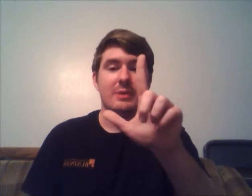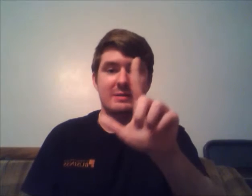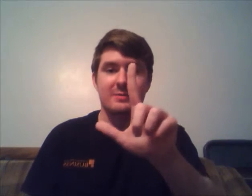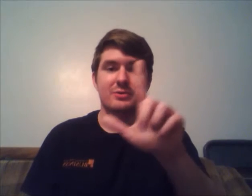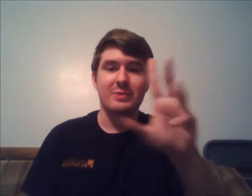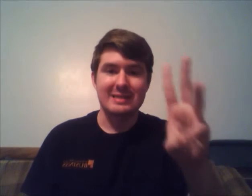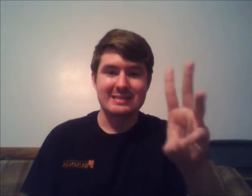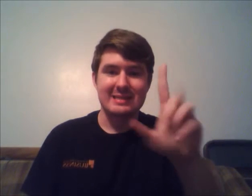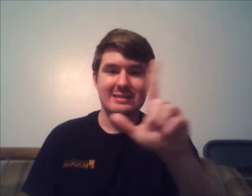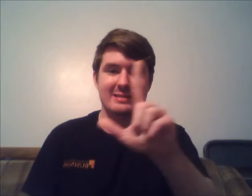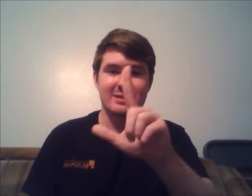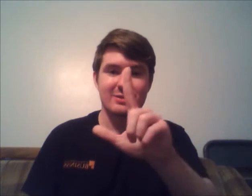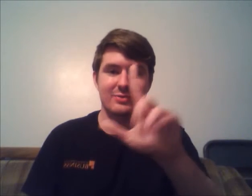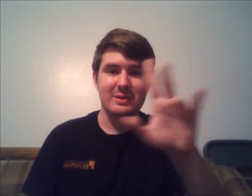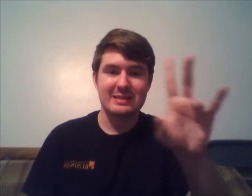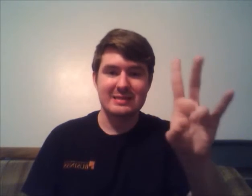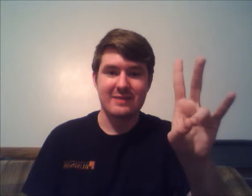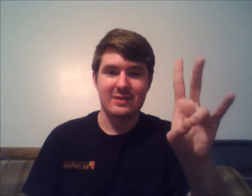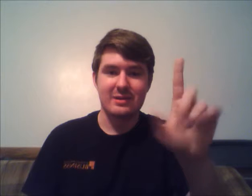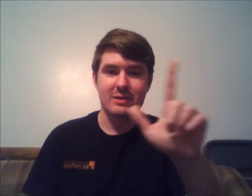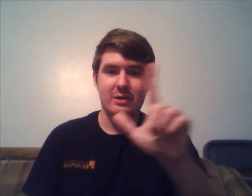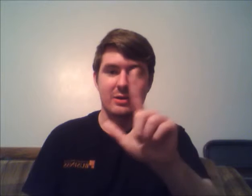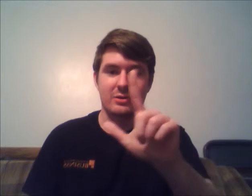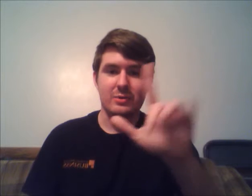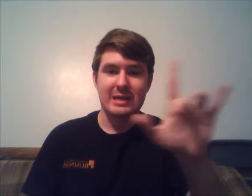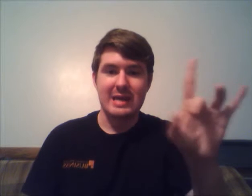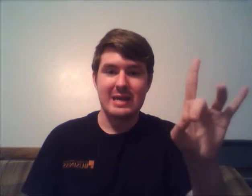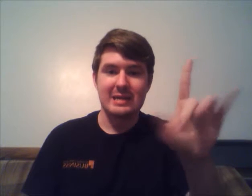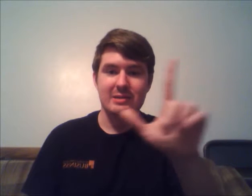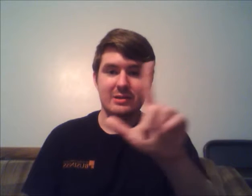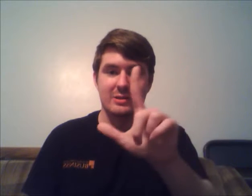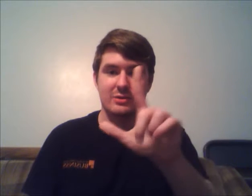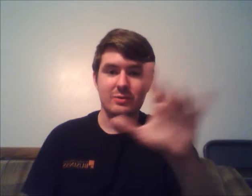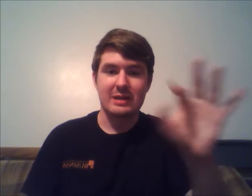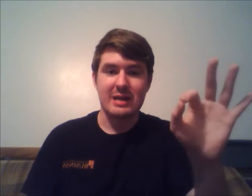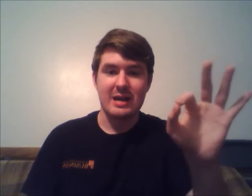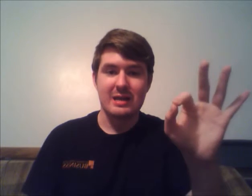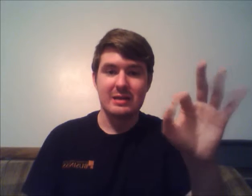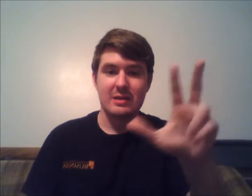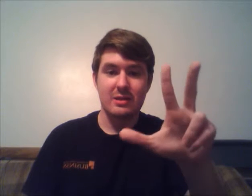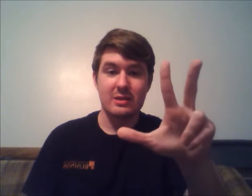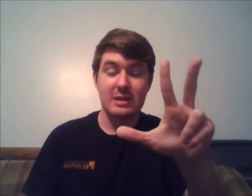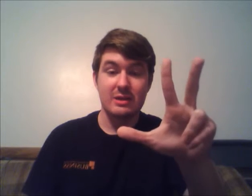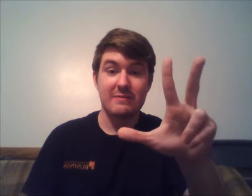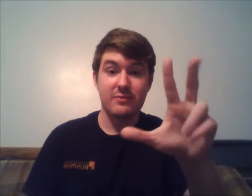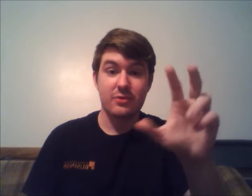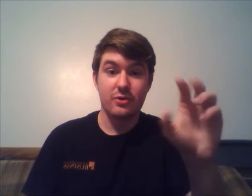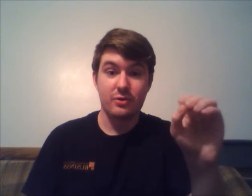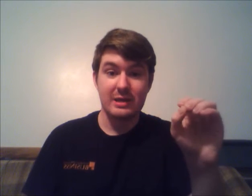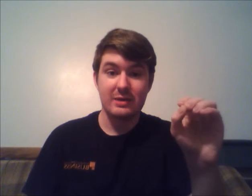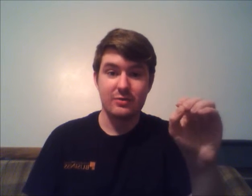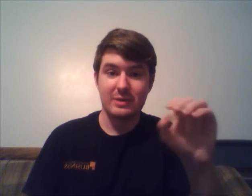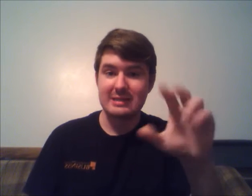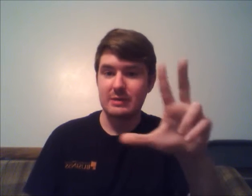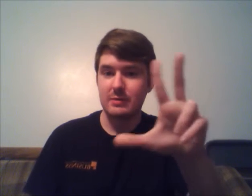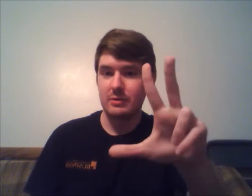of them are 26, 27, 28, 29. Then you have 30, 30,